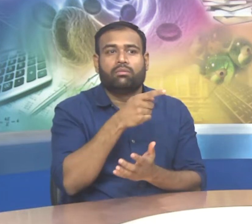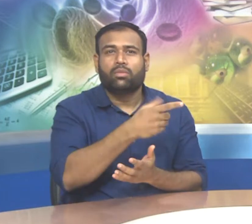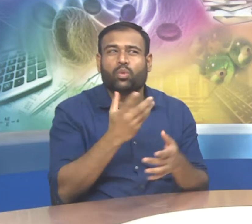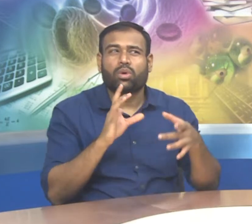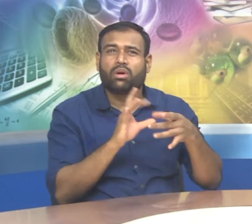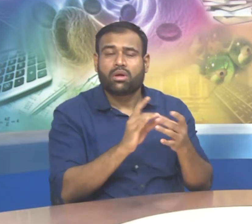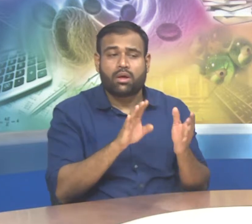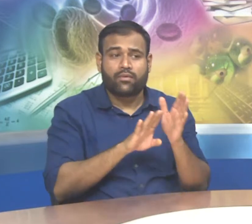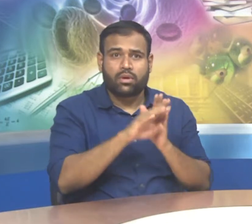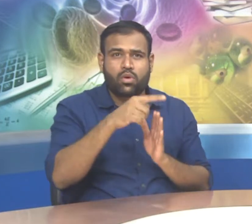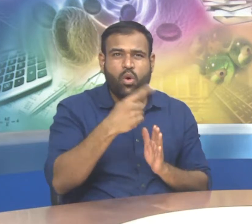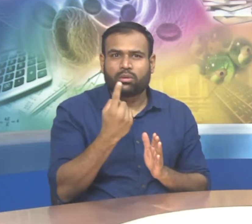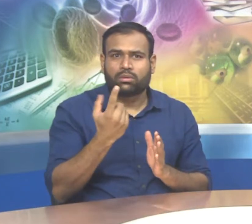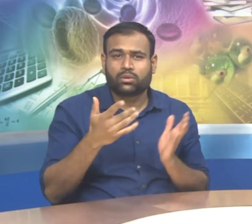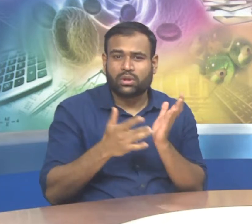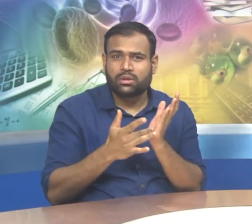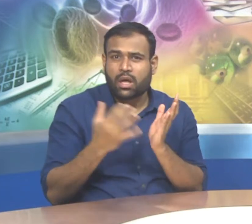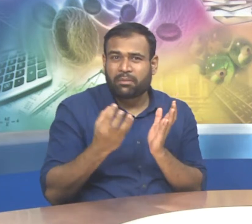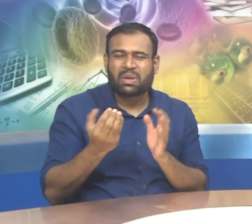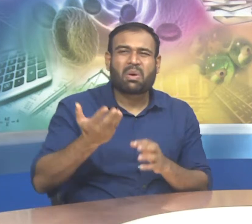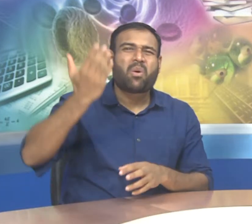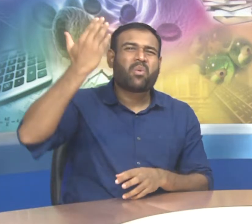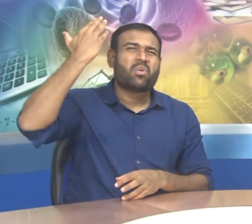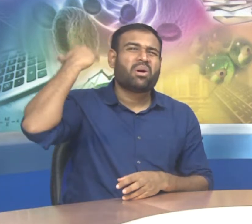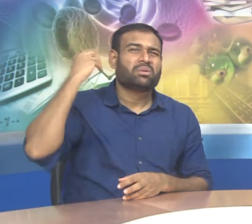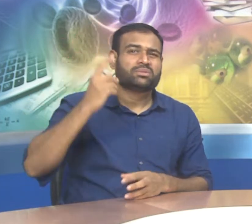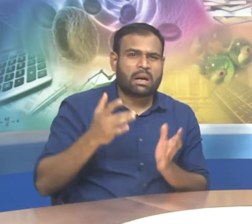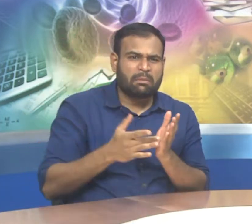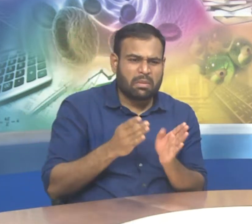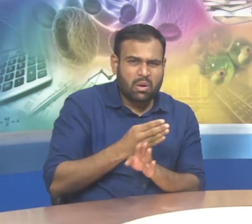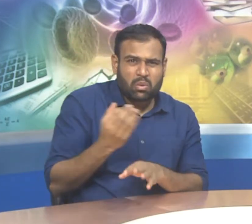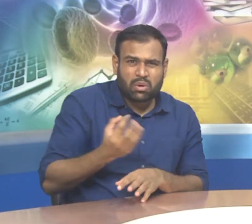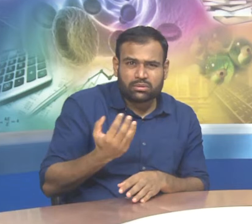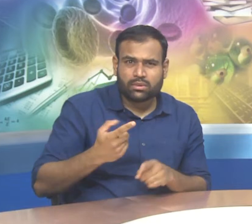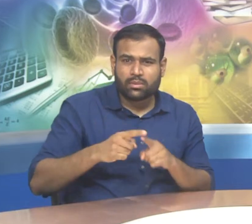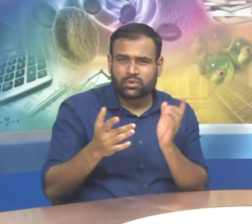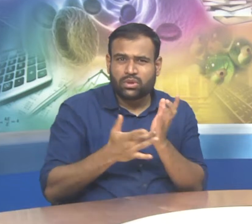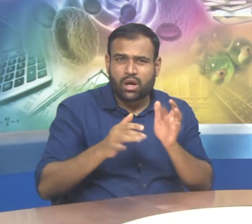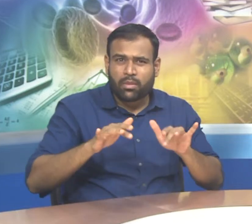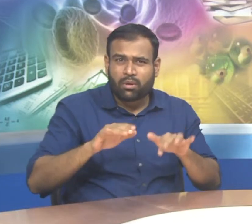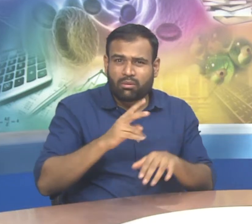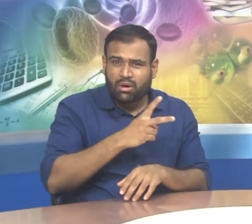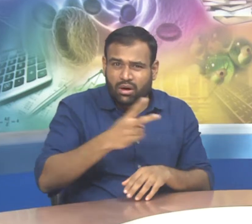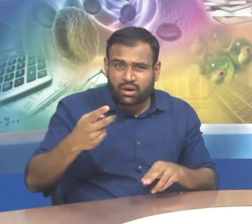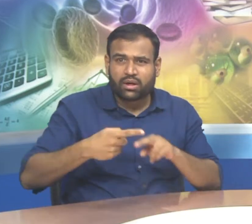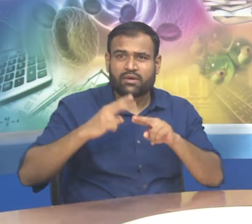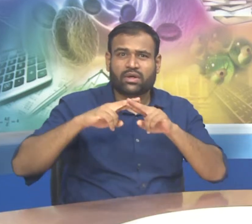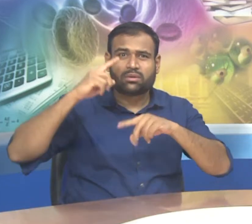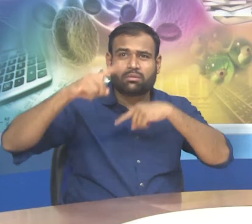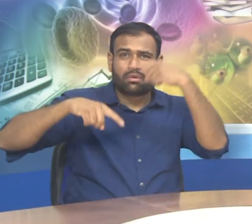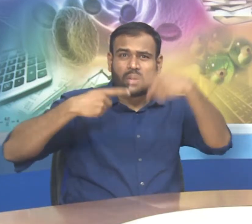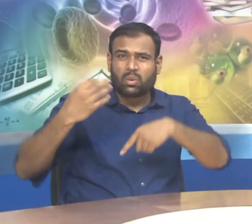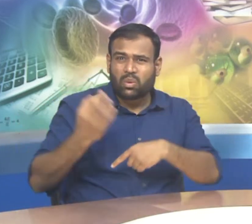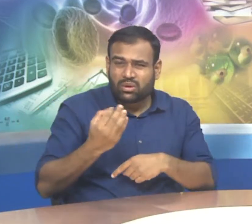latest technology or for expansion and modernization. So all these